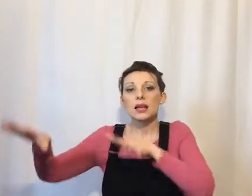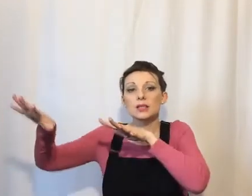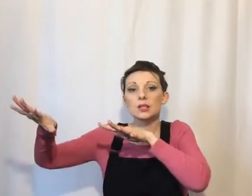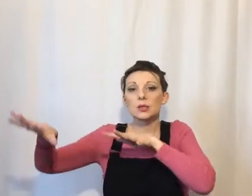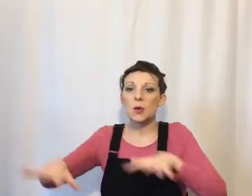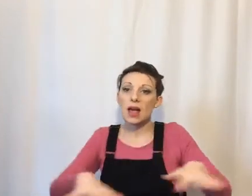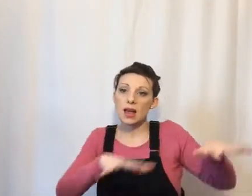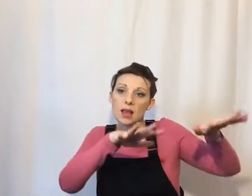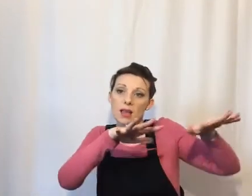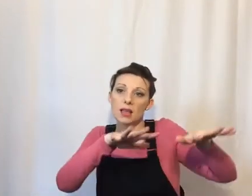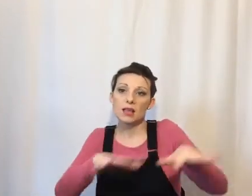Let's sway.